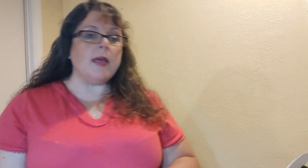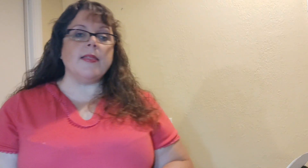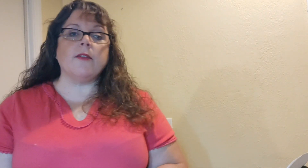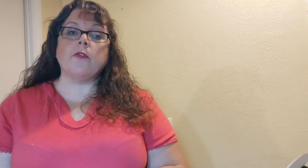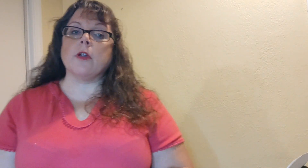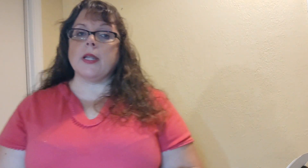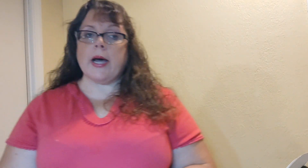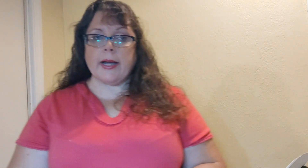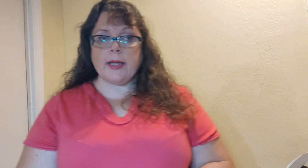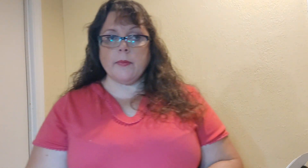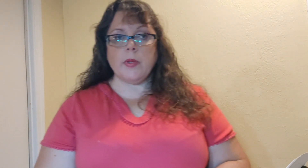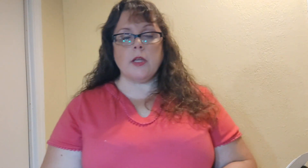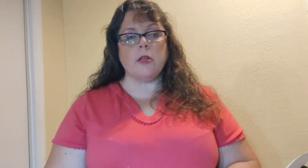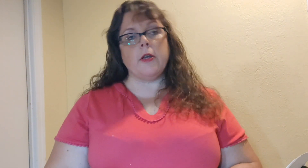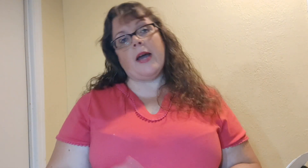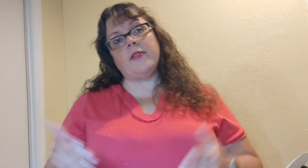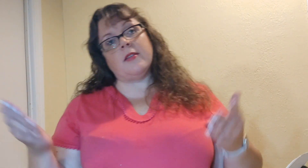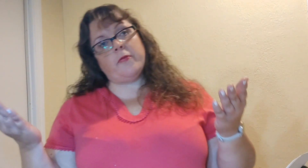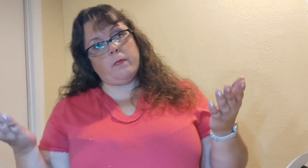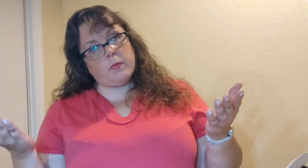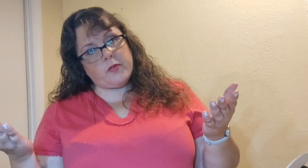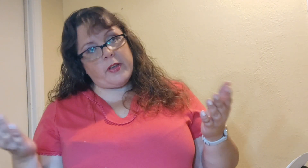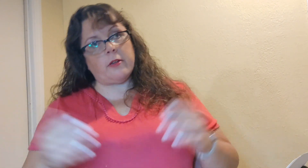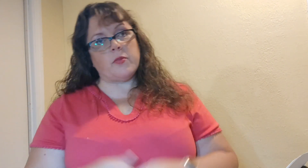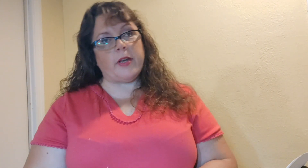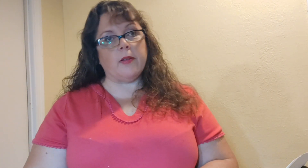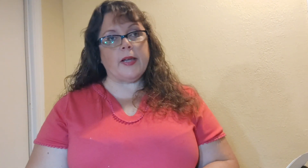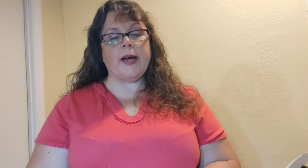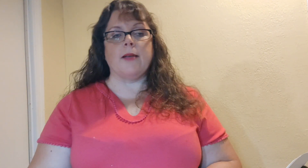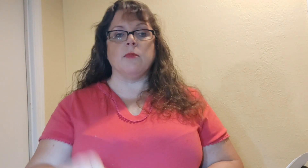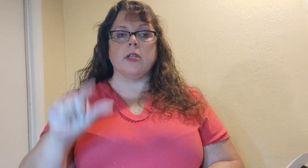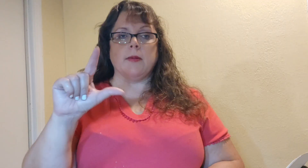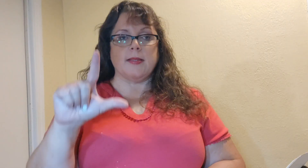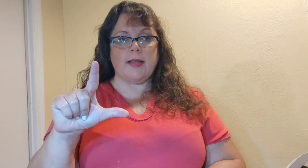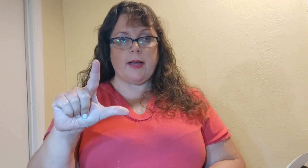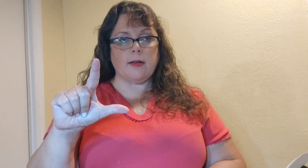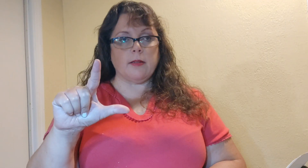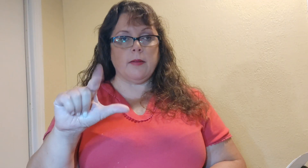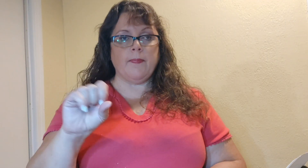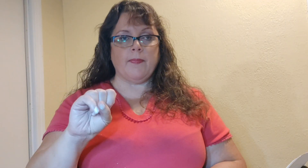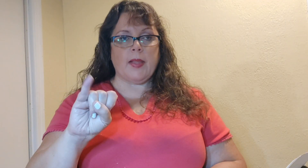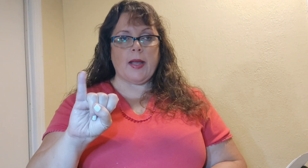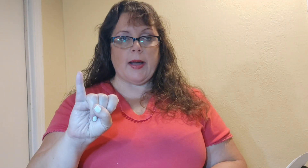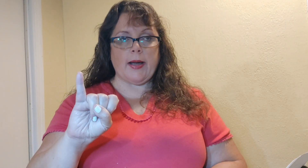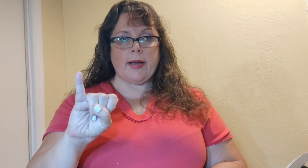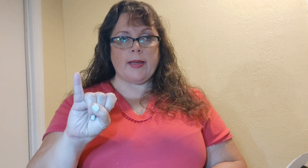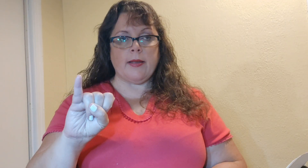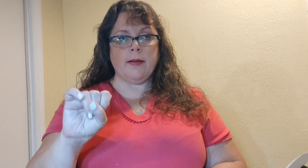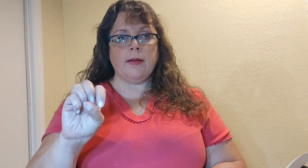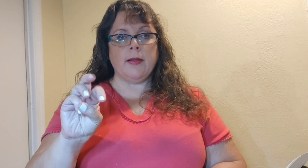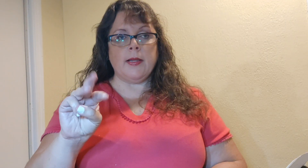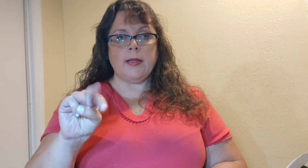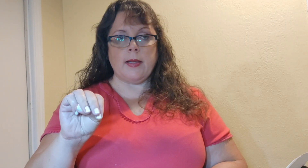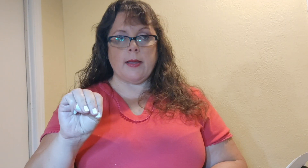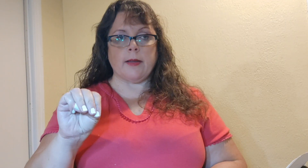And then for lime, you have to finger spell lime, so it's L-I-M-E.